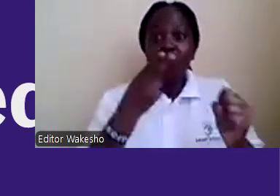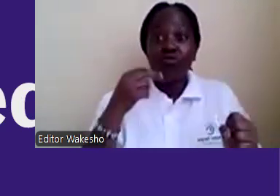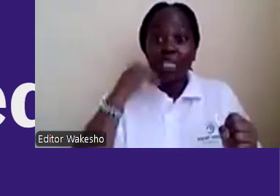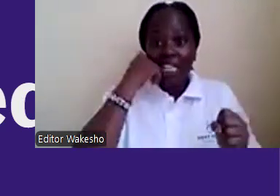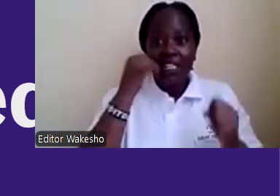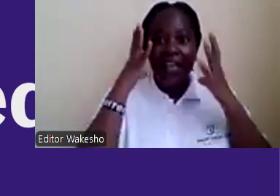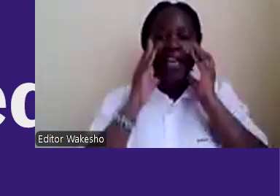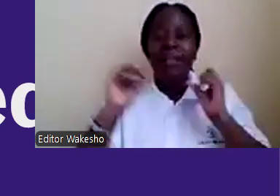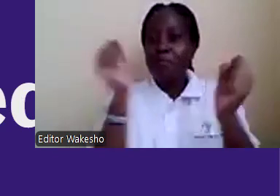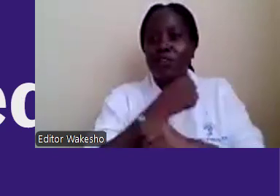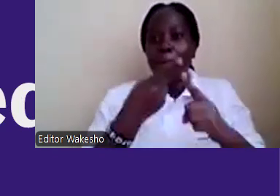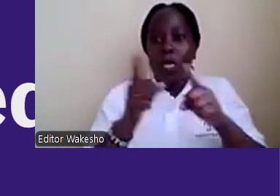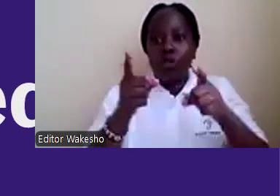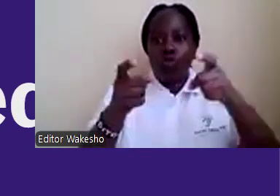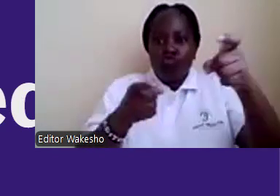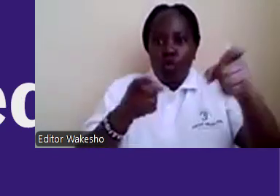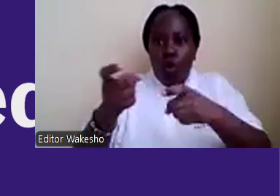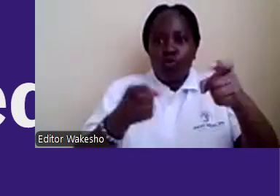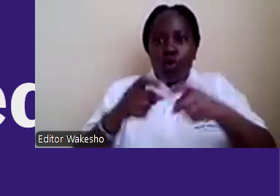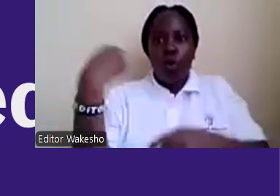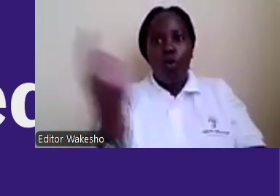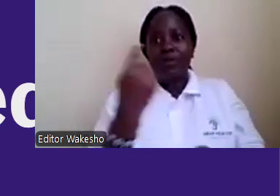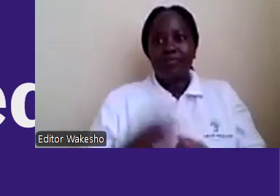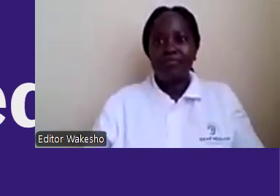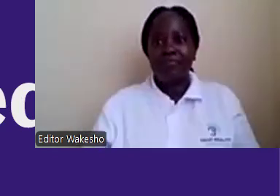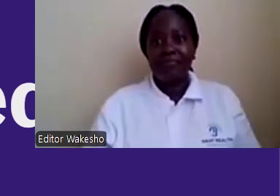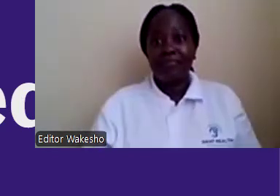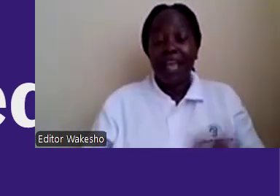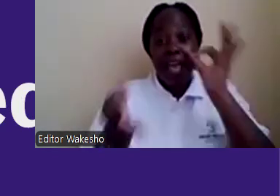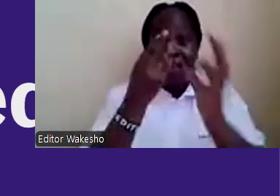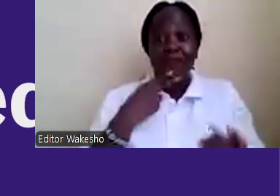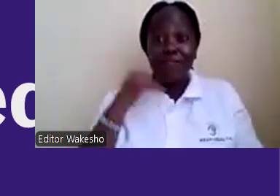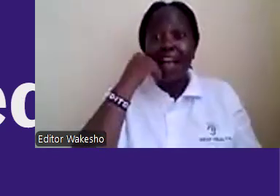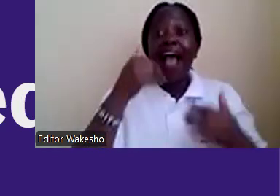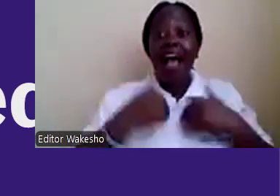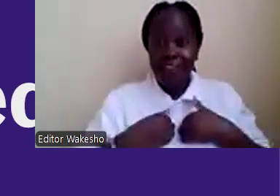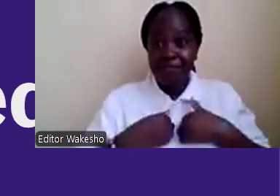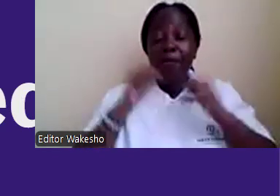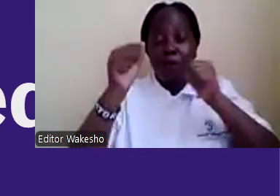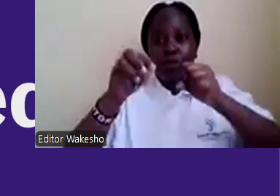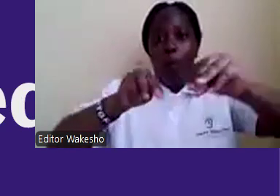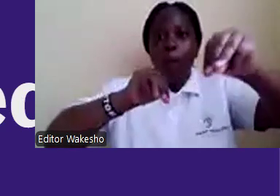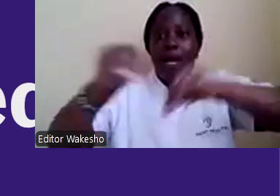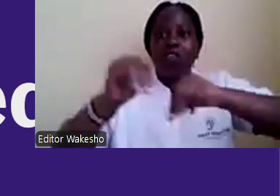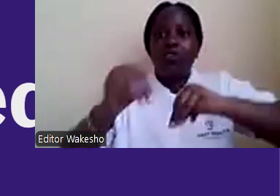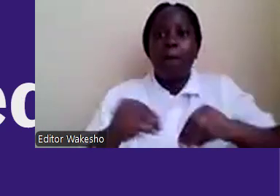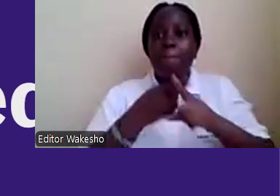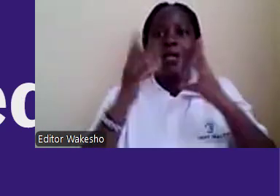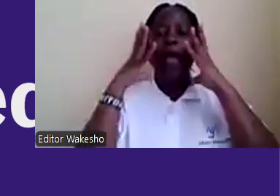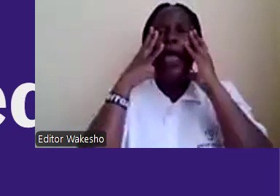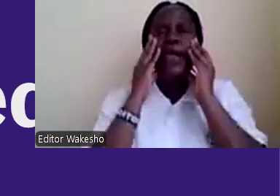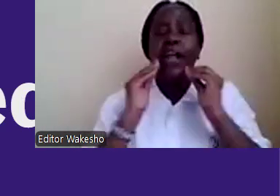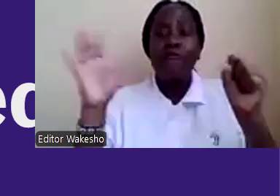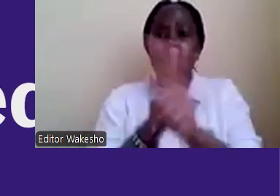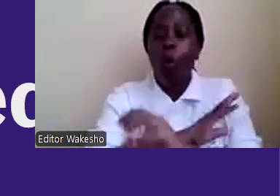we often refer to diabetes treatment as management as opposed to a cure. You know, when you have